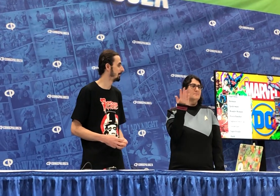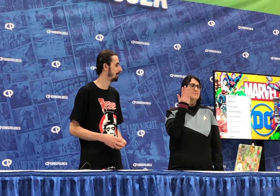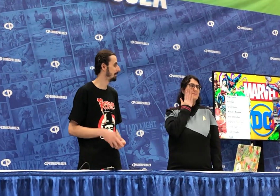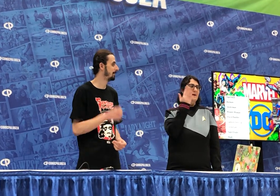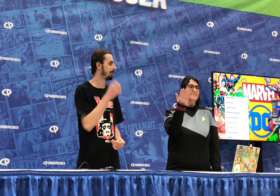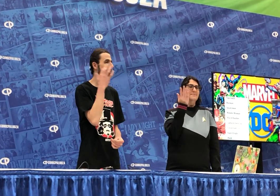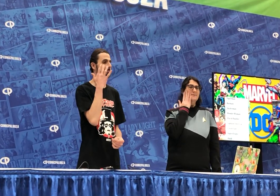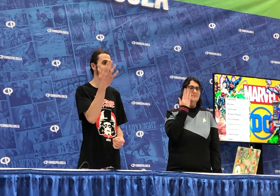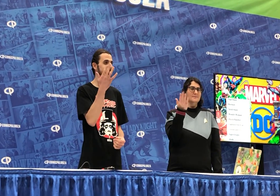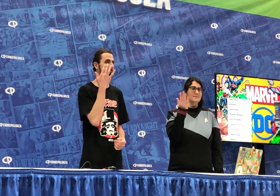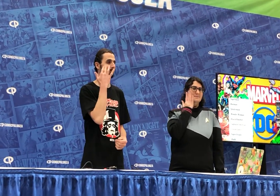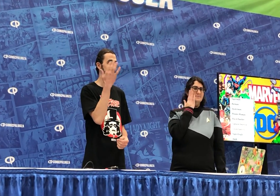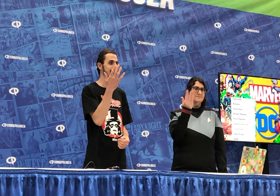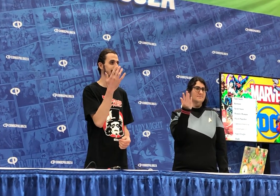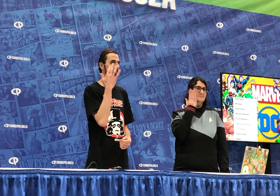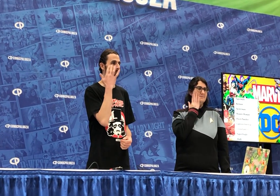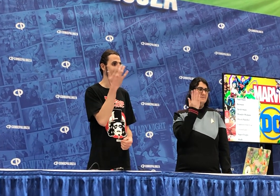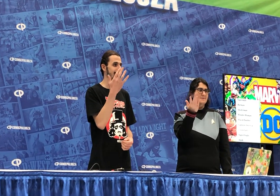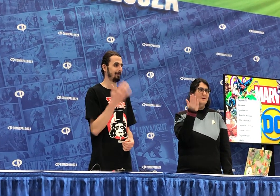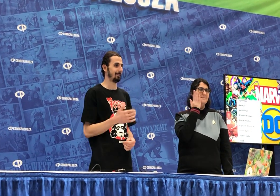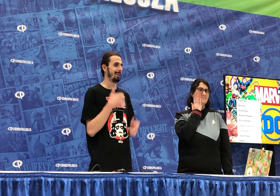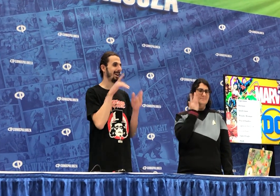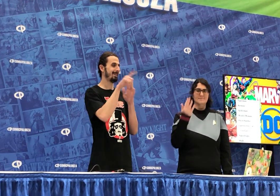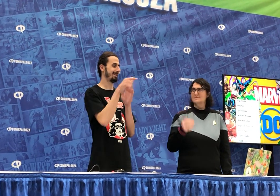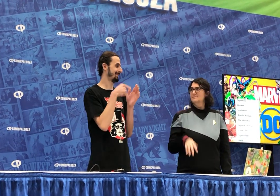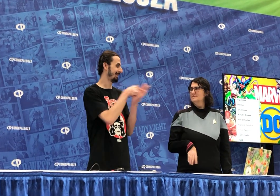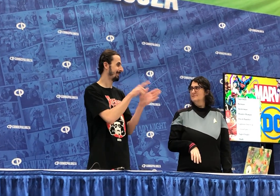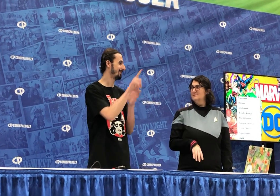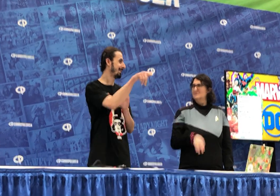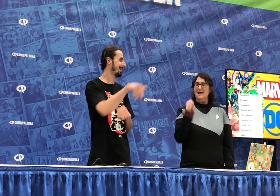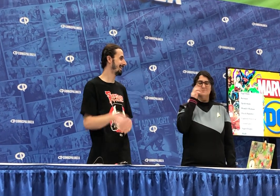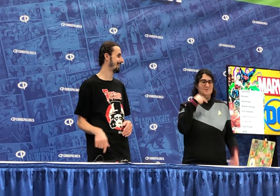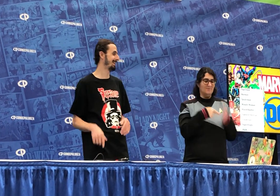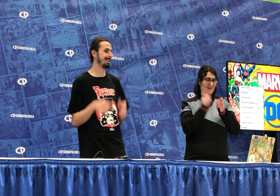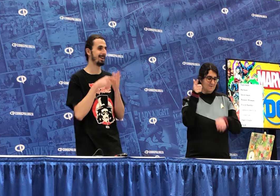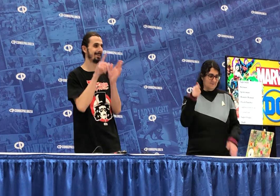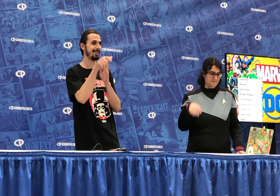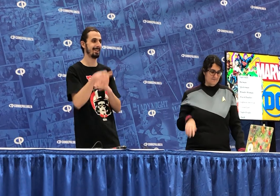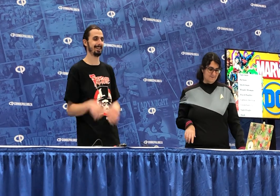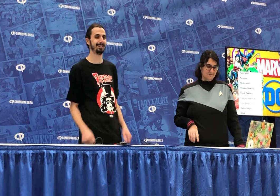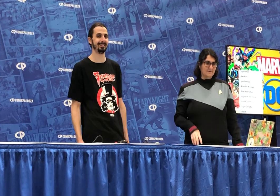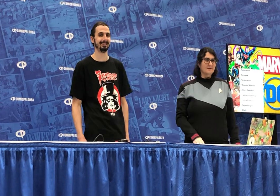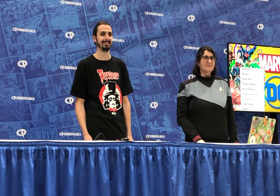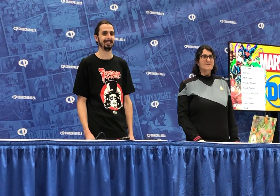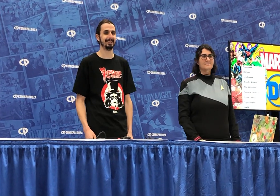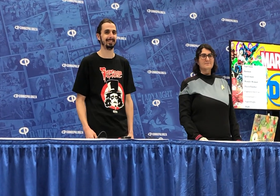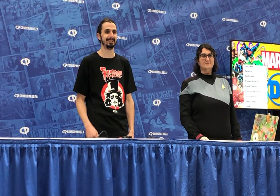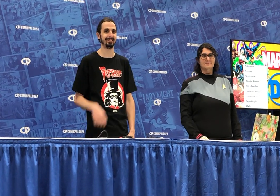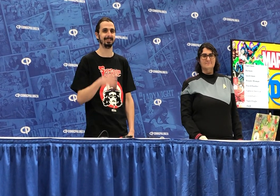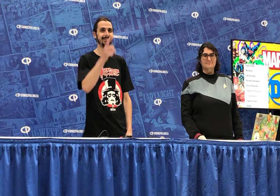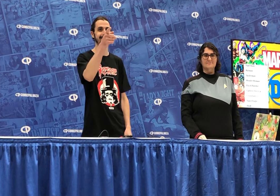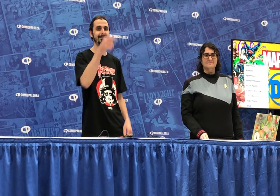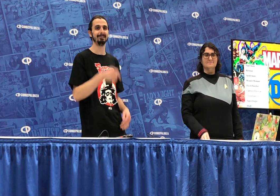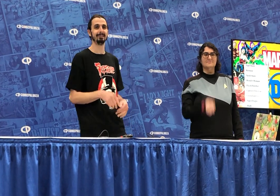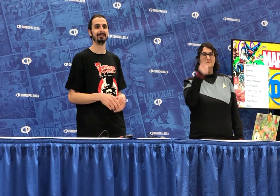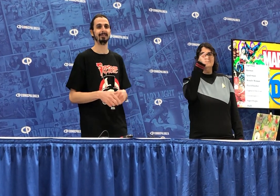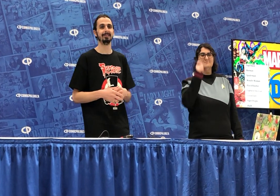It's signed like this for Echo, for Maya Lopez, Echo. He said, yeah, we're actually going to get to that one later too. What else you